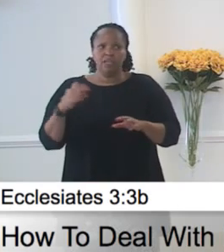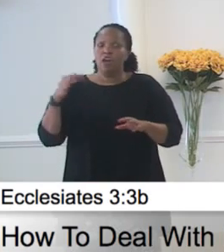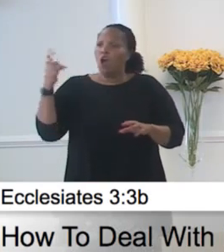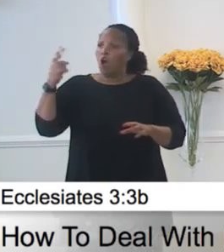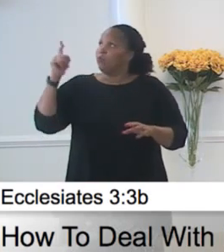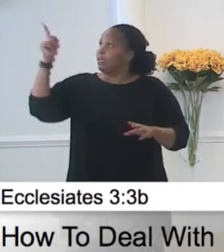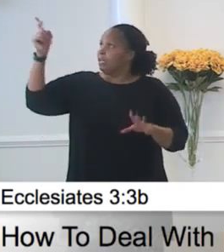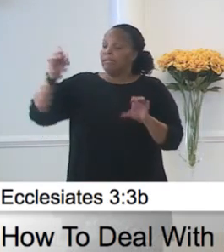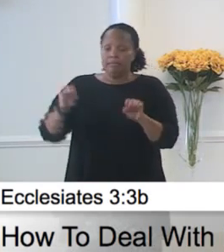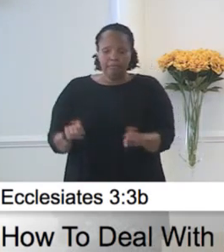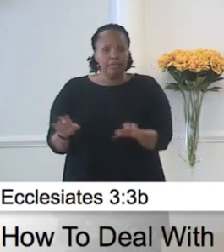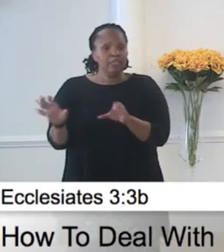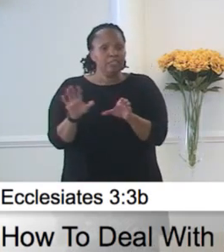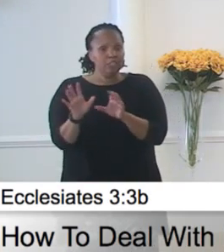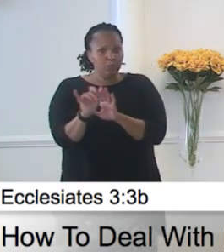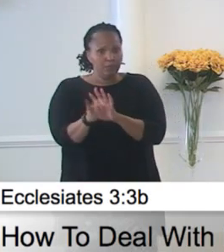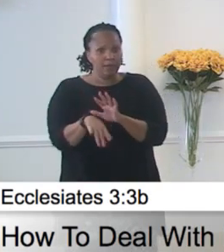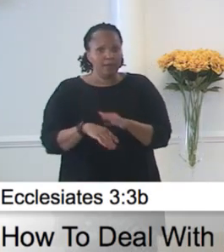can do.